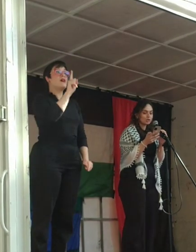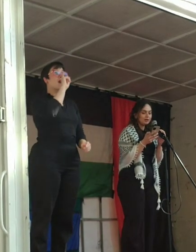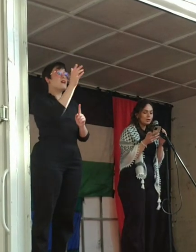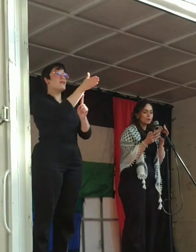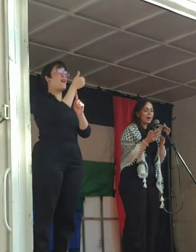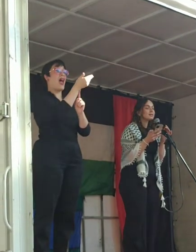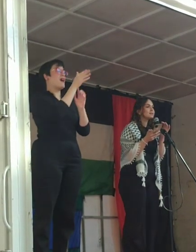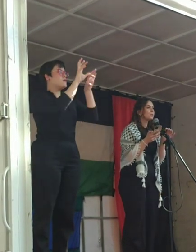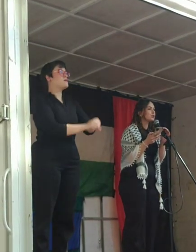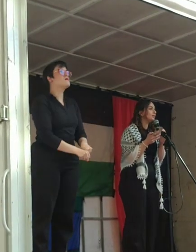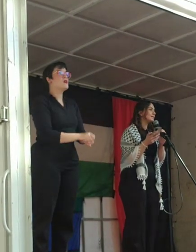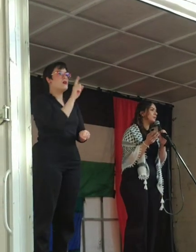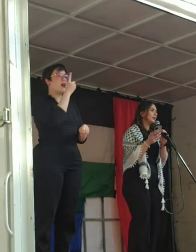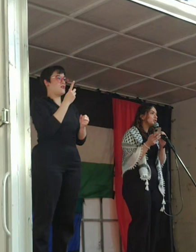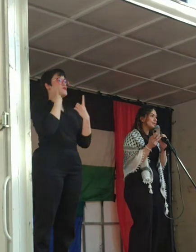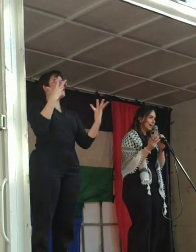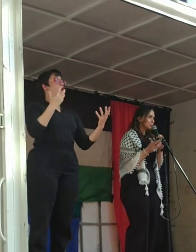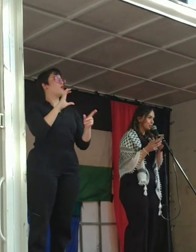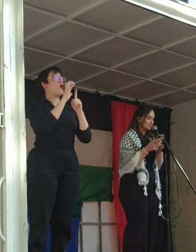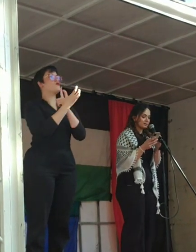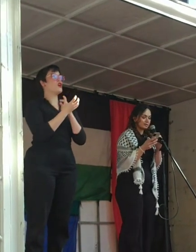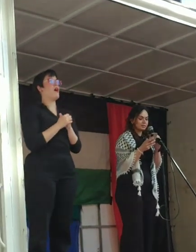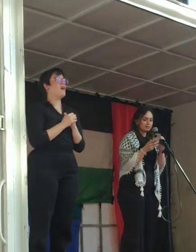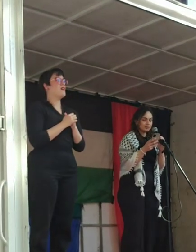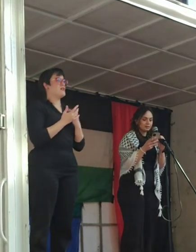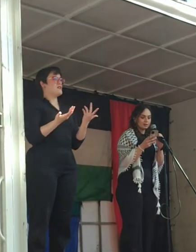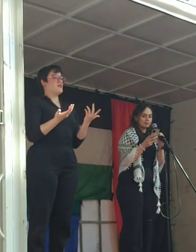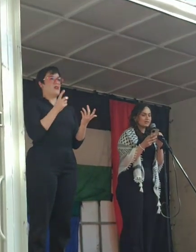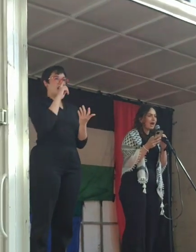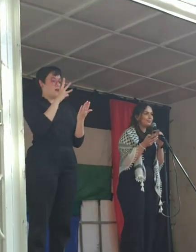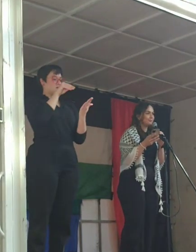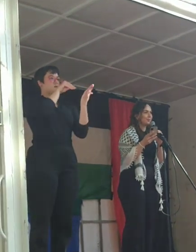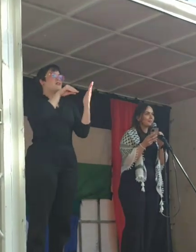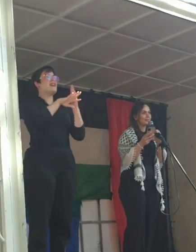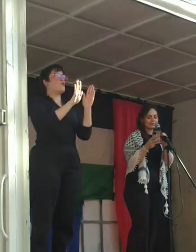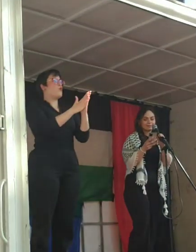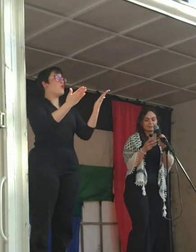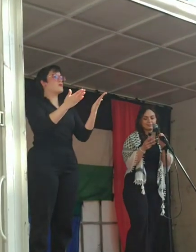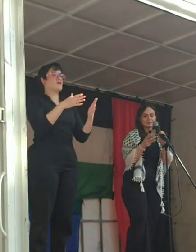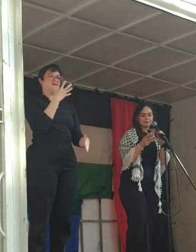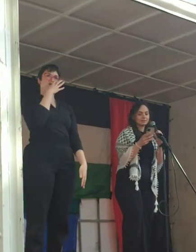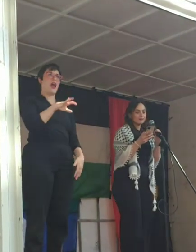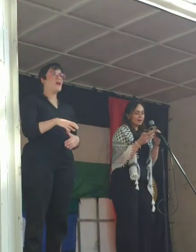not practice our culture, where Palestine was not allowed to be mentioned in textbooks. Shame.